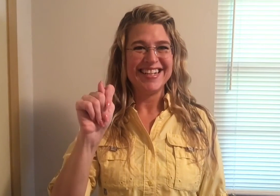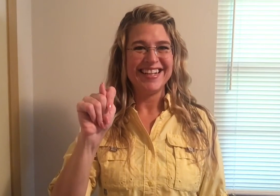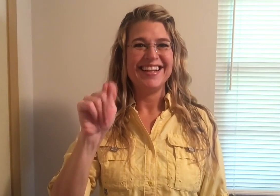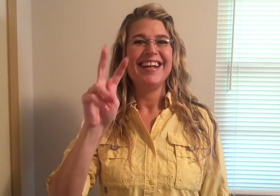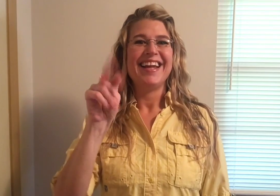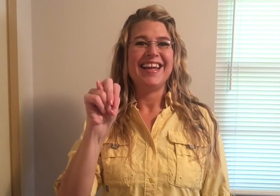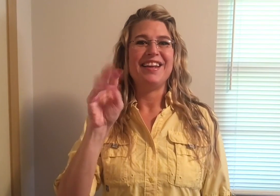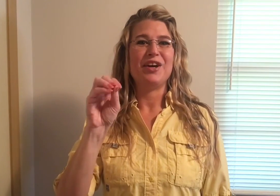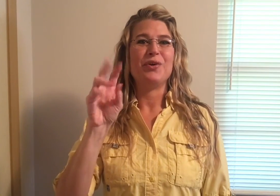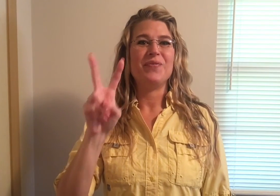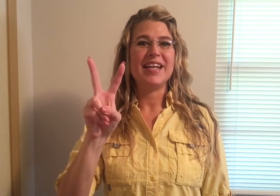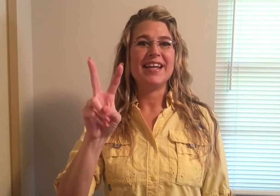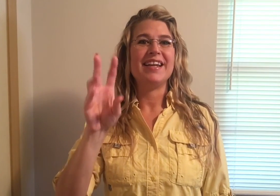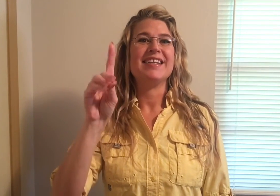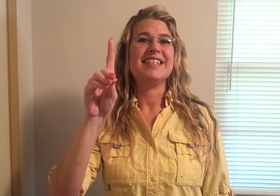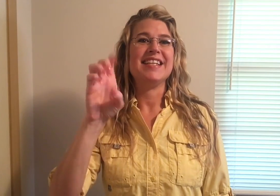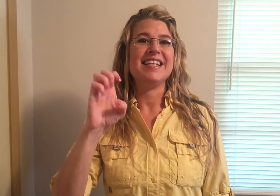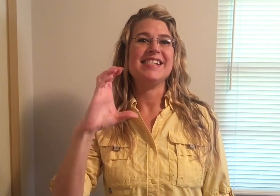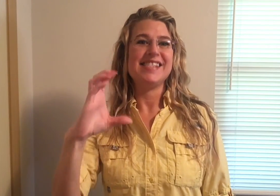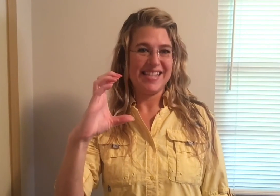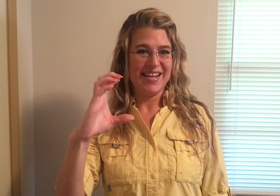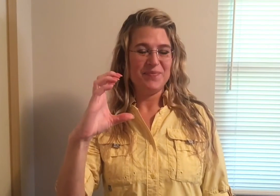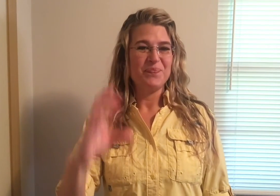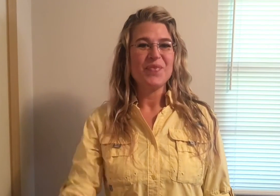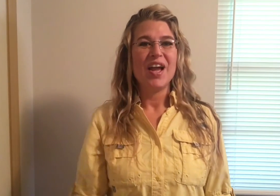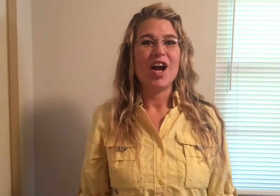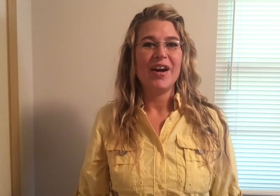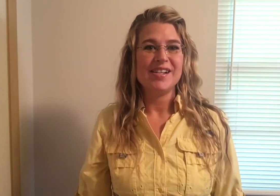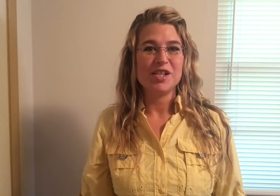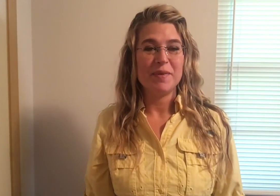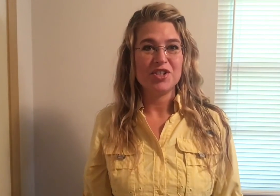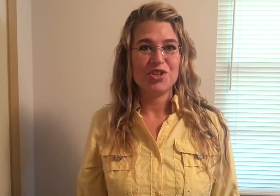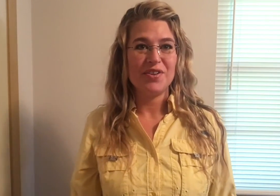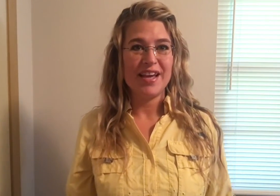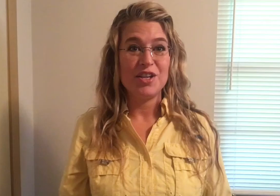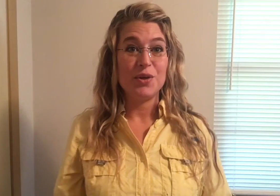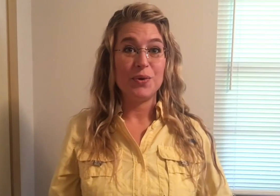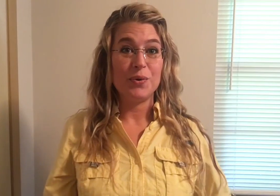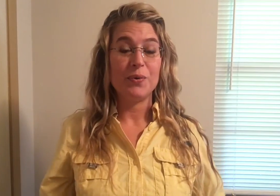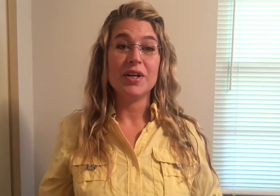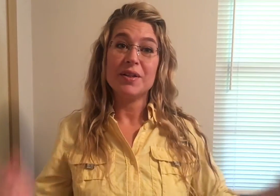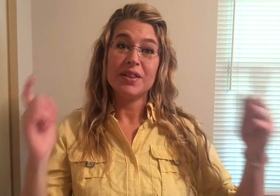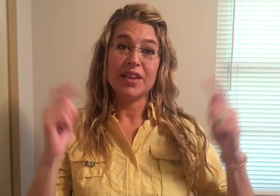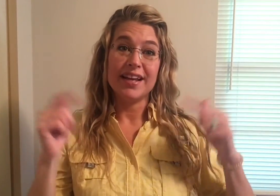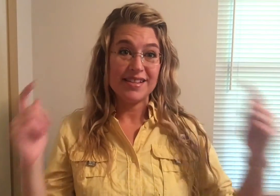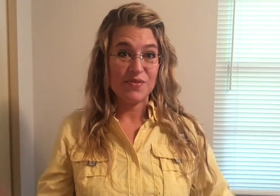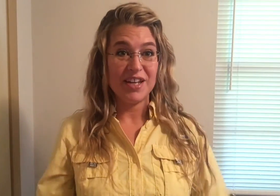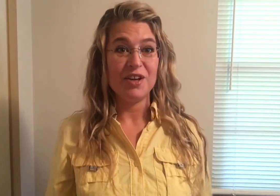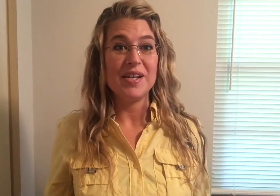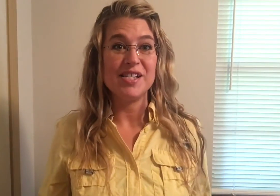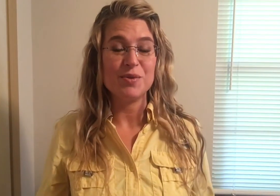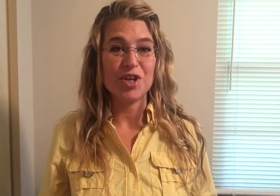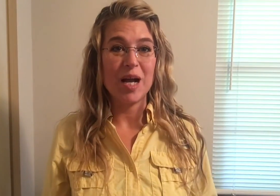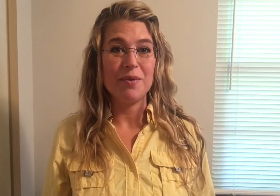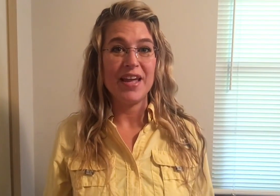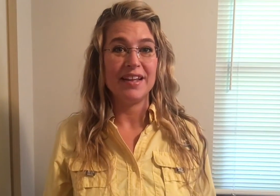O-C-T, N-O-V, D-E-C. All right, so make sure that you like this video and subscribe,